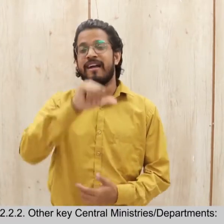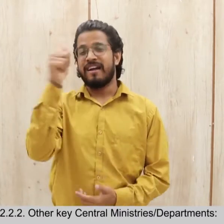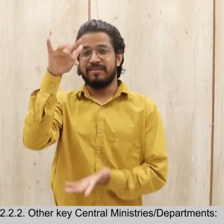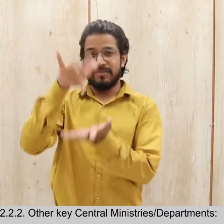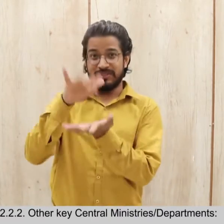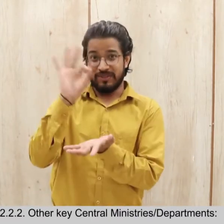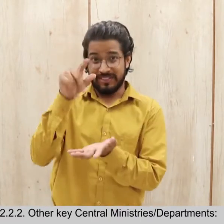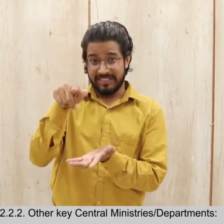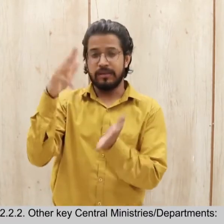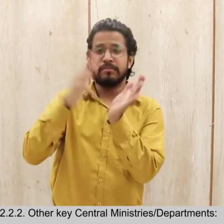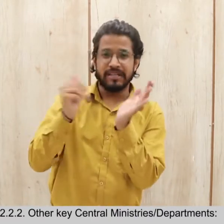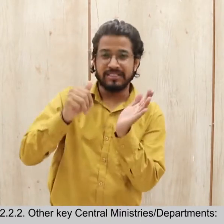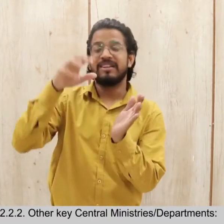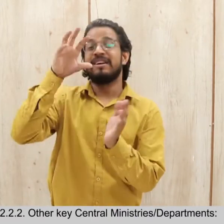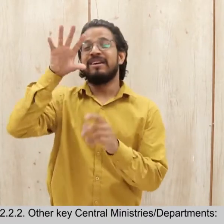12.2.2. Other key central ministries and departments.